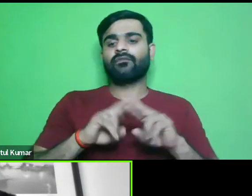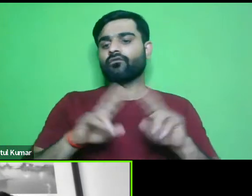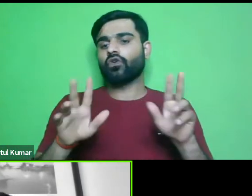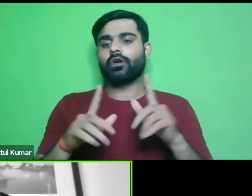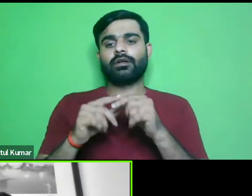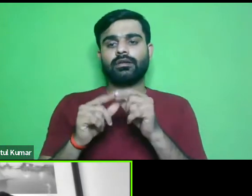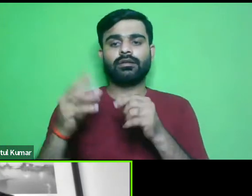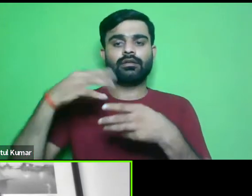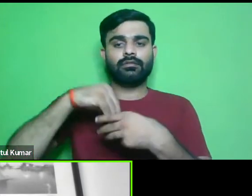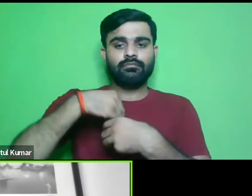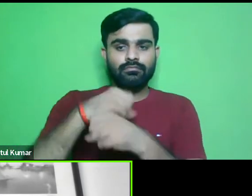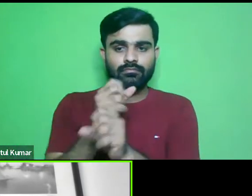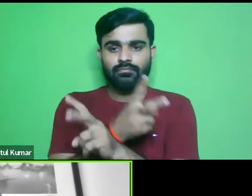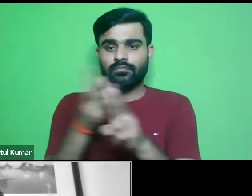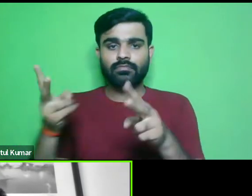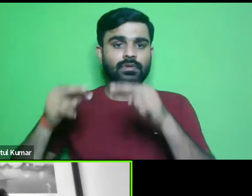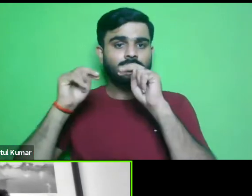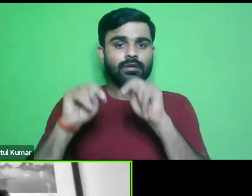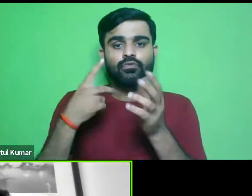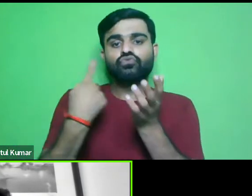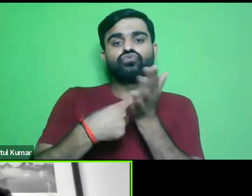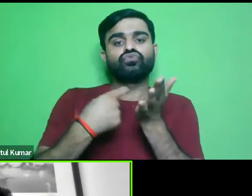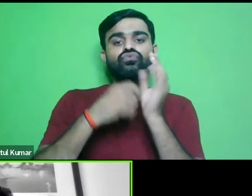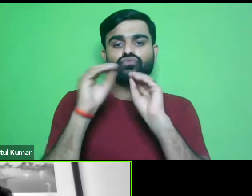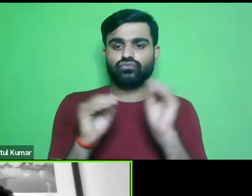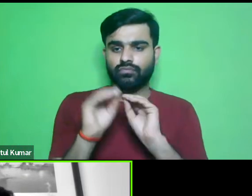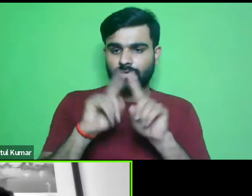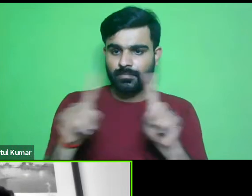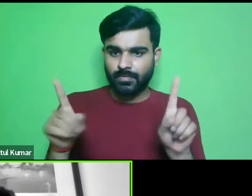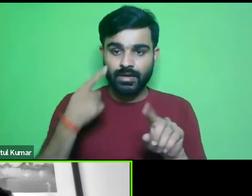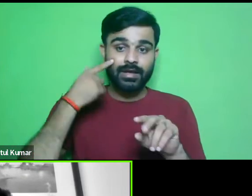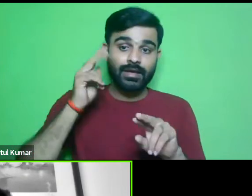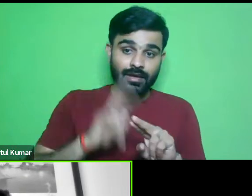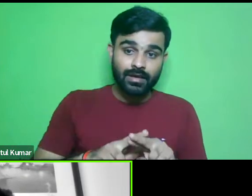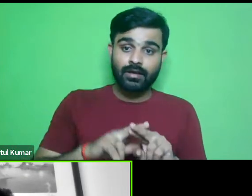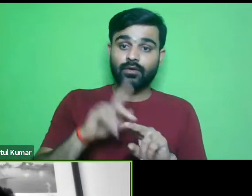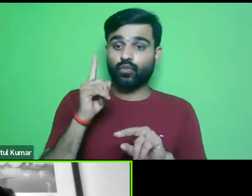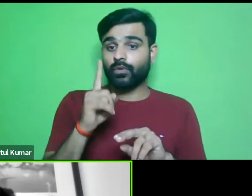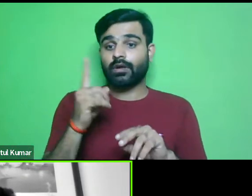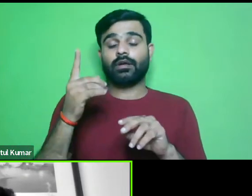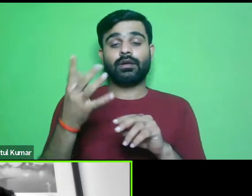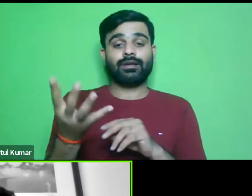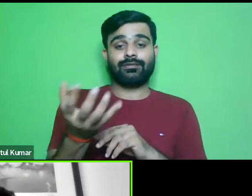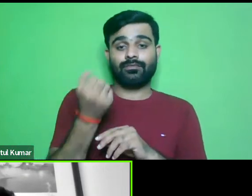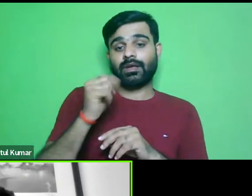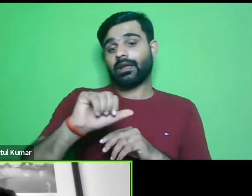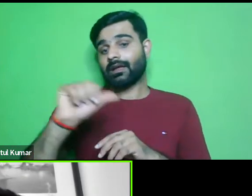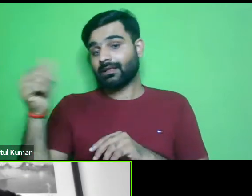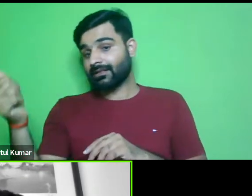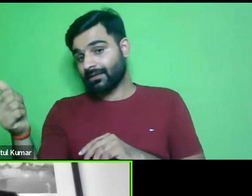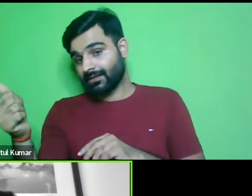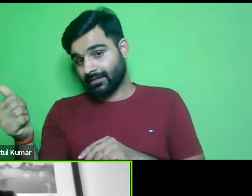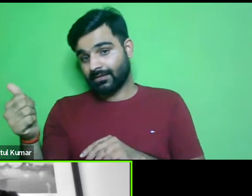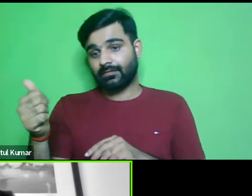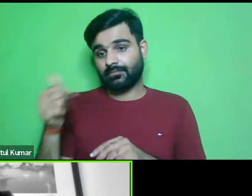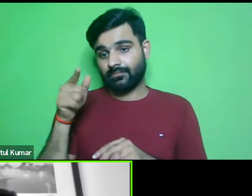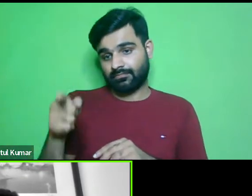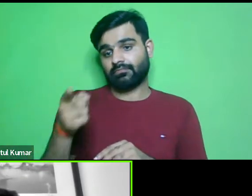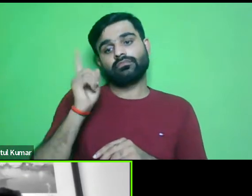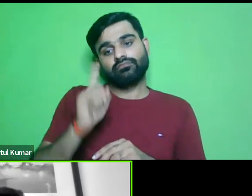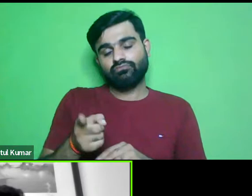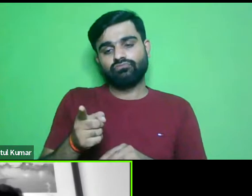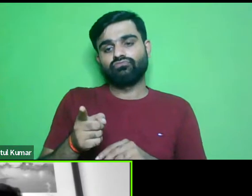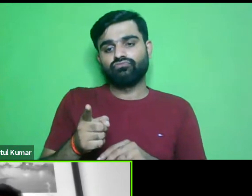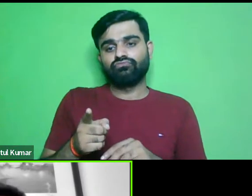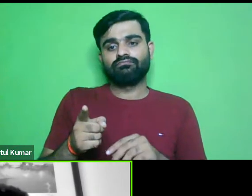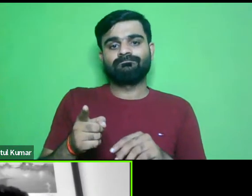mitigated, and therefore there is no need for regulation. But if one has to precede the other, and that's definitely an if